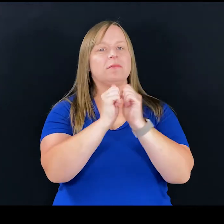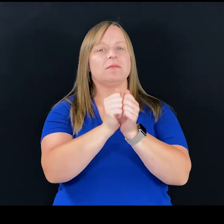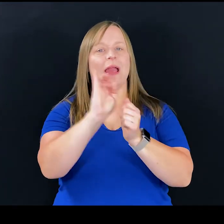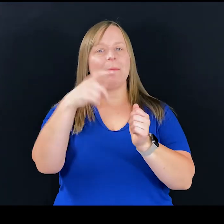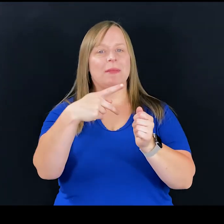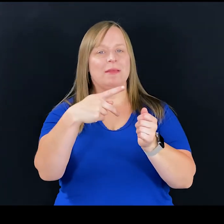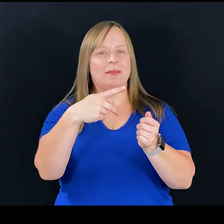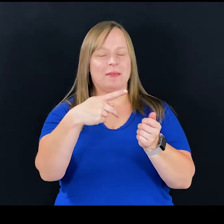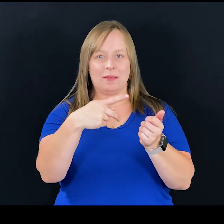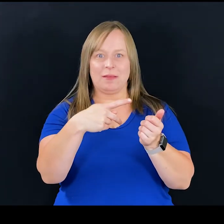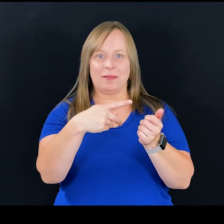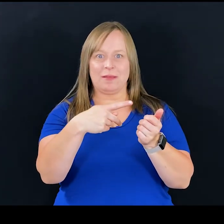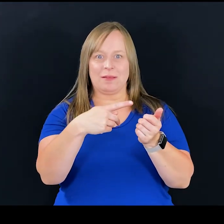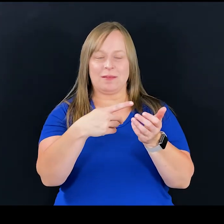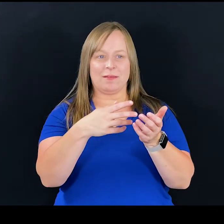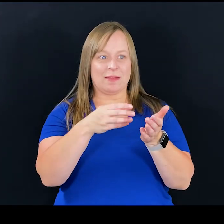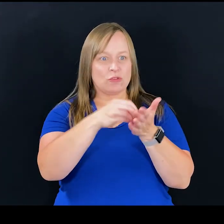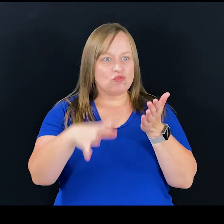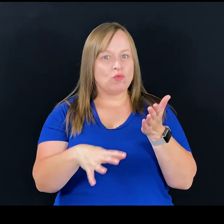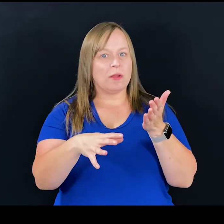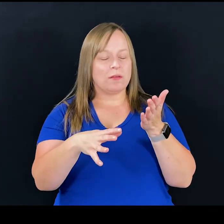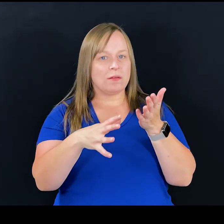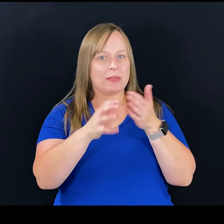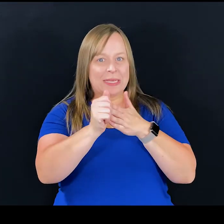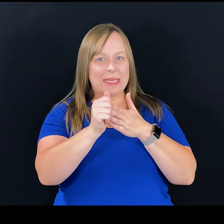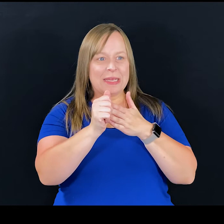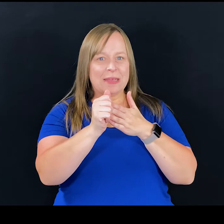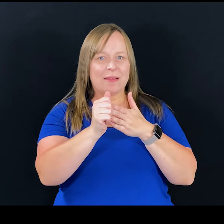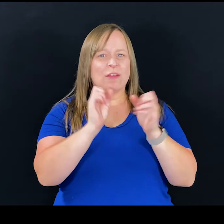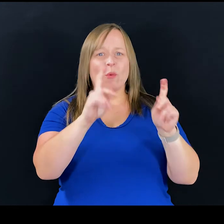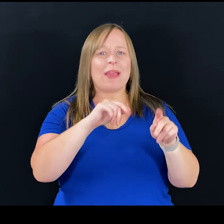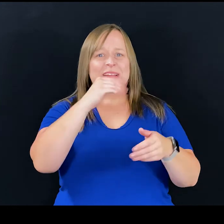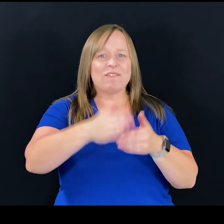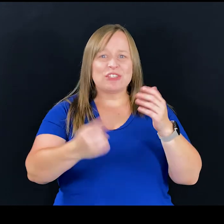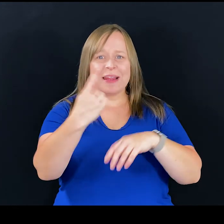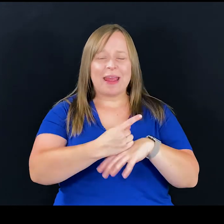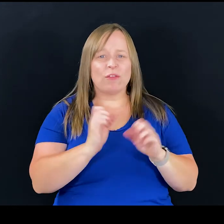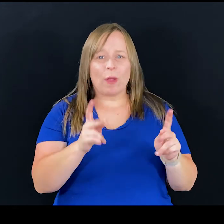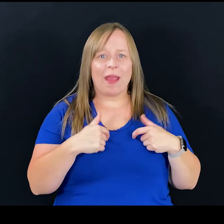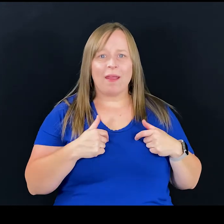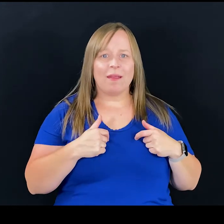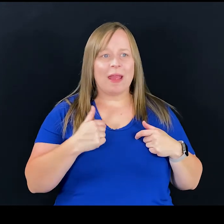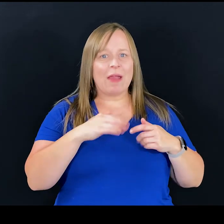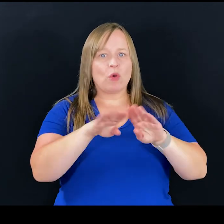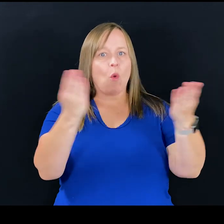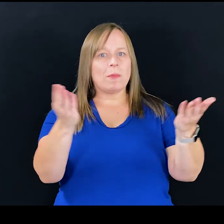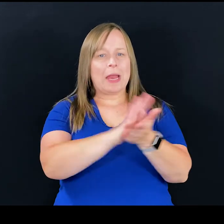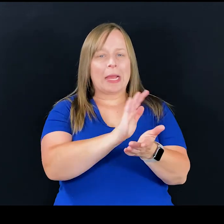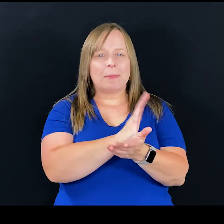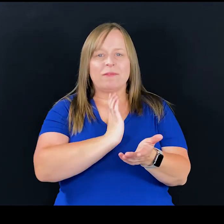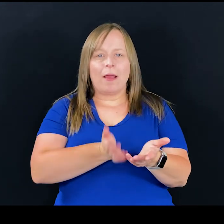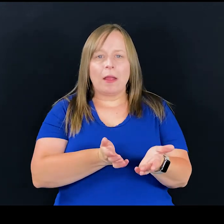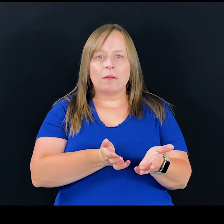write the IEP with the student leading, and let the IEP flow. And it's okay if the IEP is not done that day. It's okay to have it be